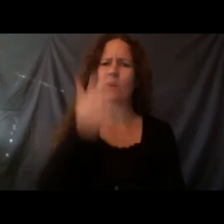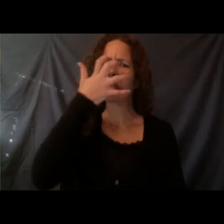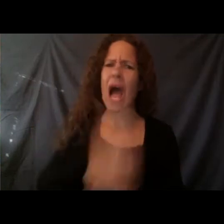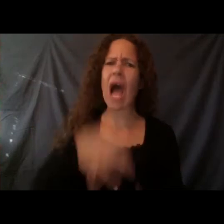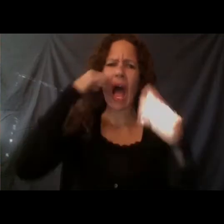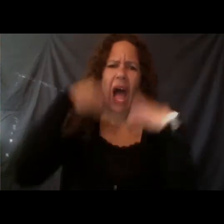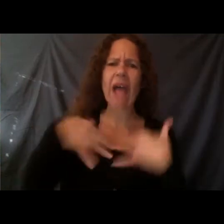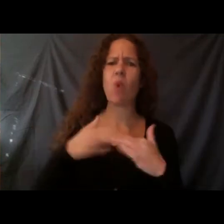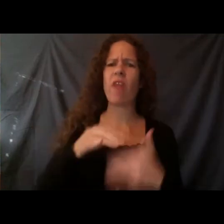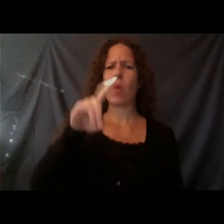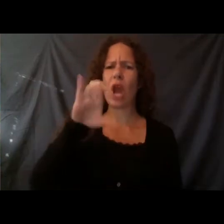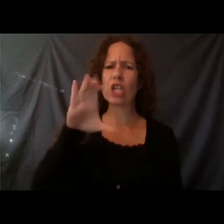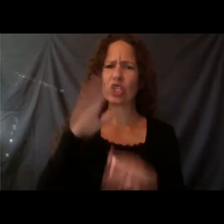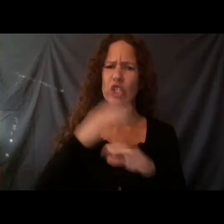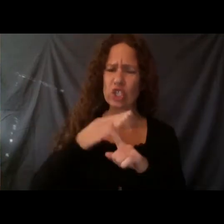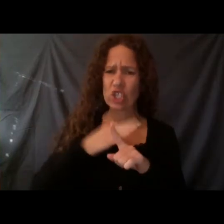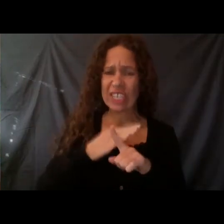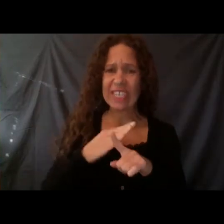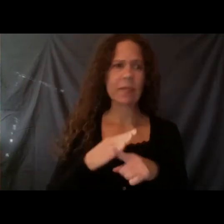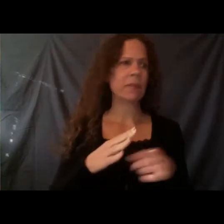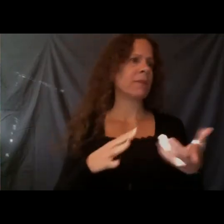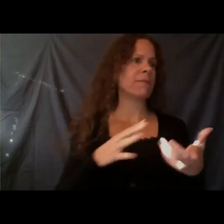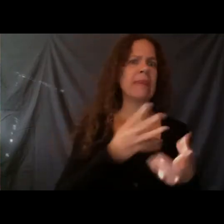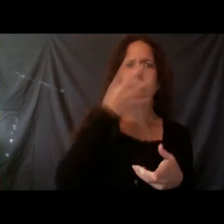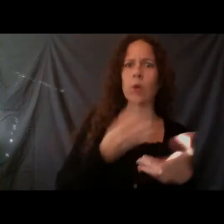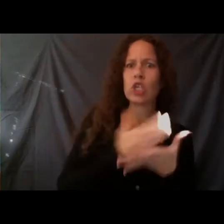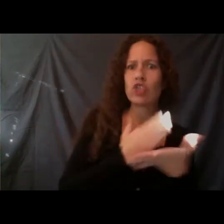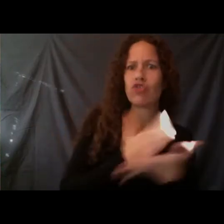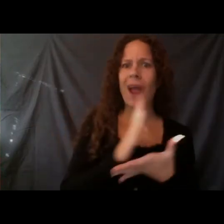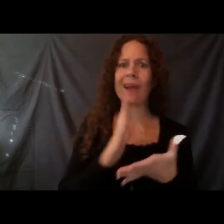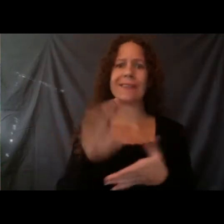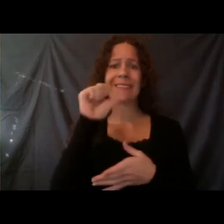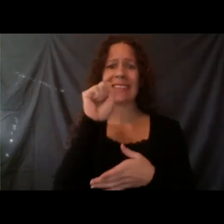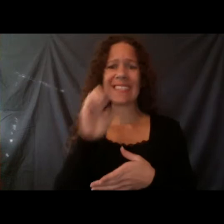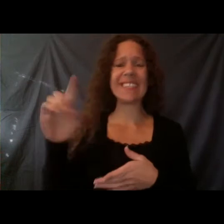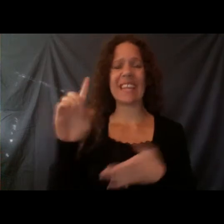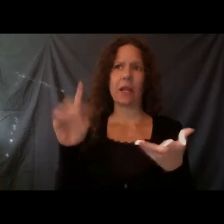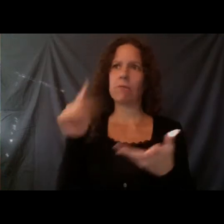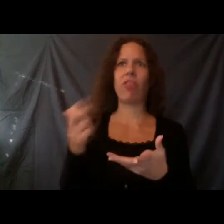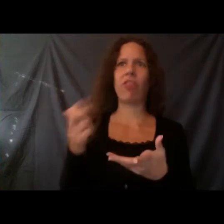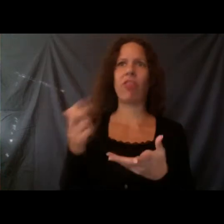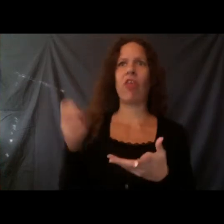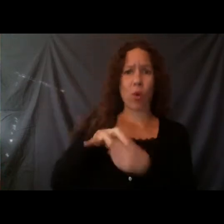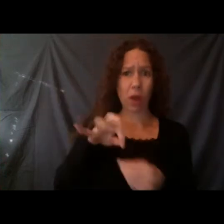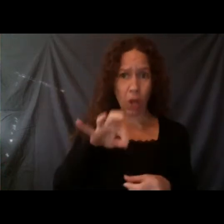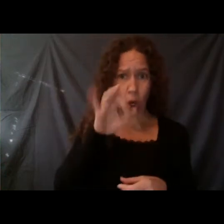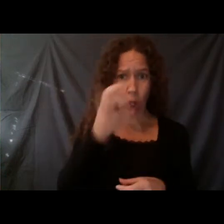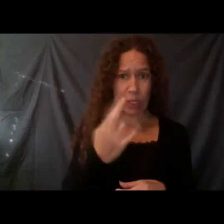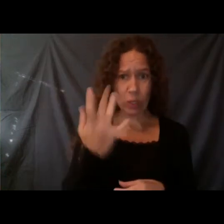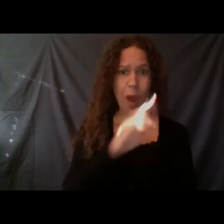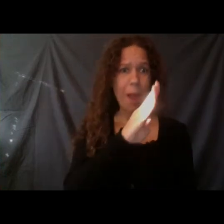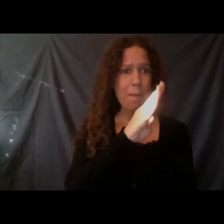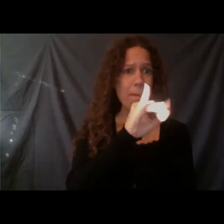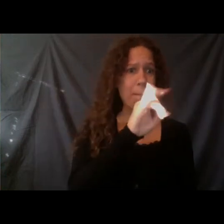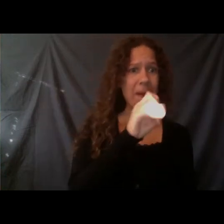LA Federation, the Arizona immigrants' rights groups, Seed the Vote. That's why Biden-Harris won, Kelly won, and they flipped